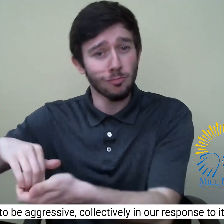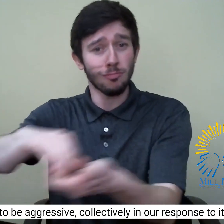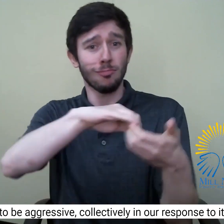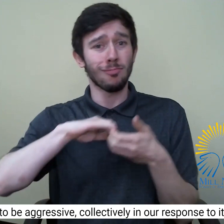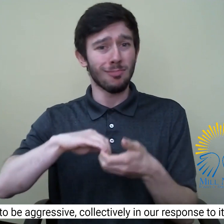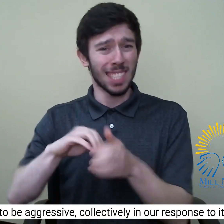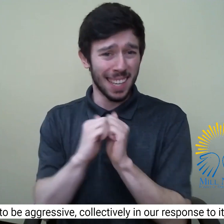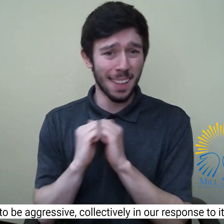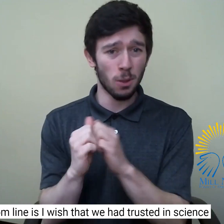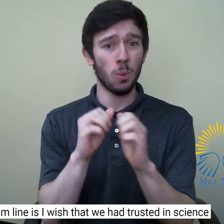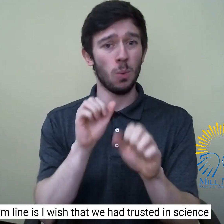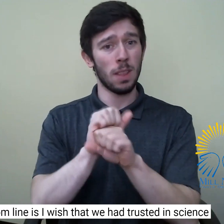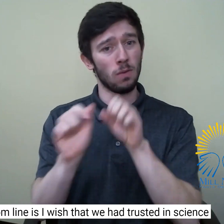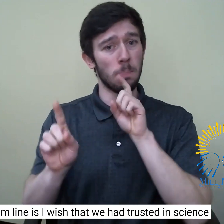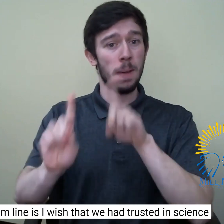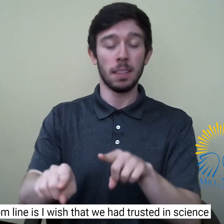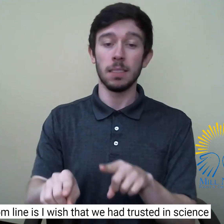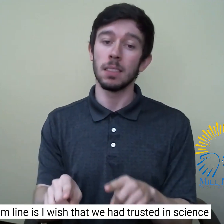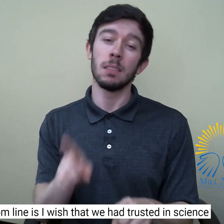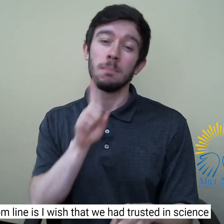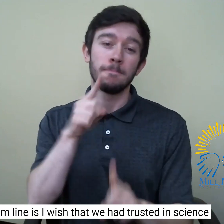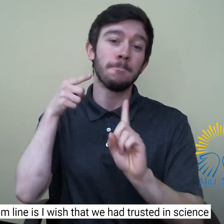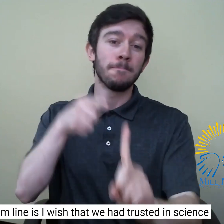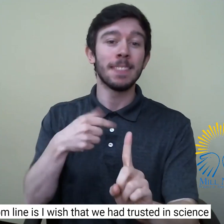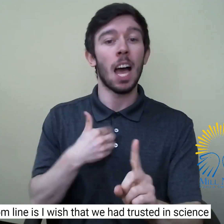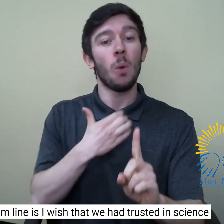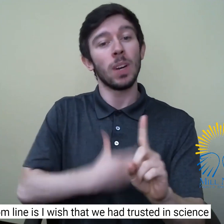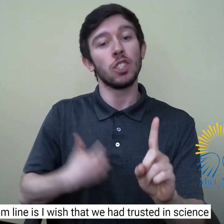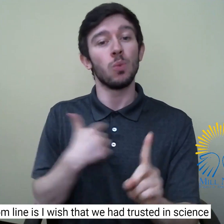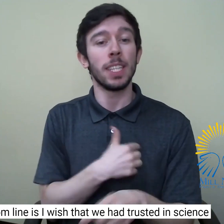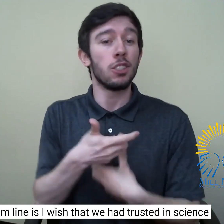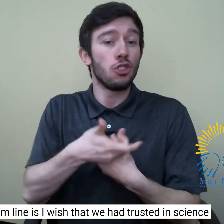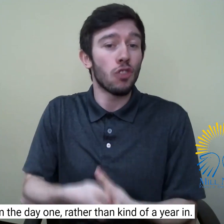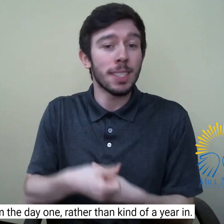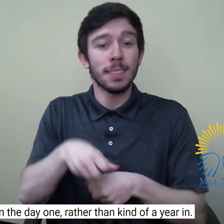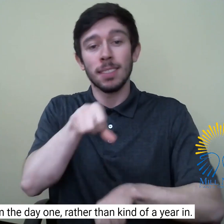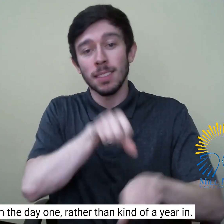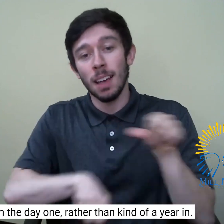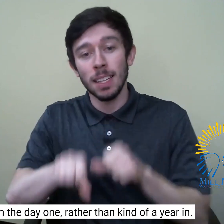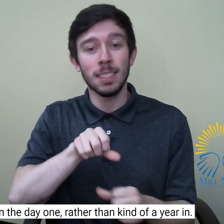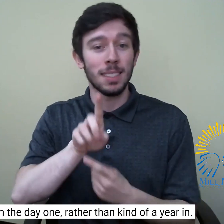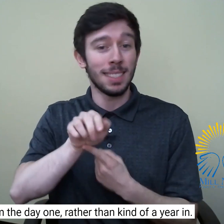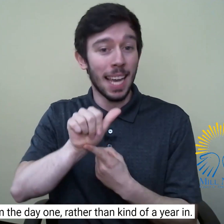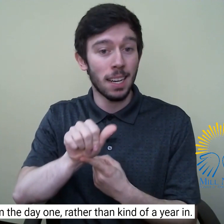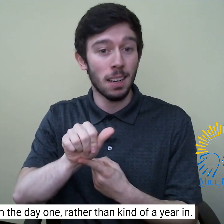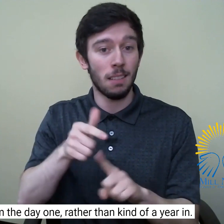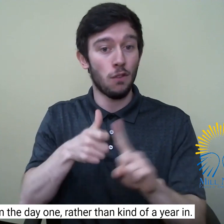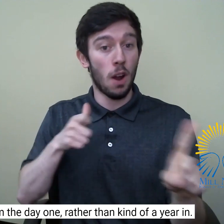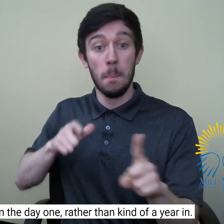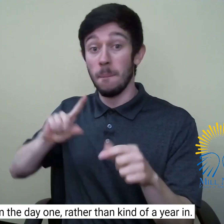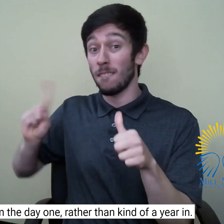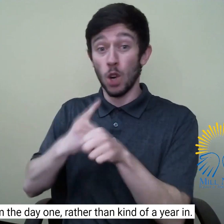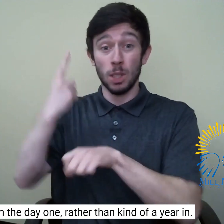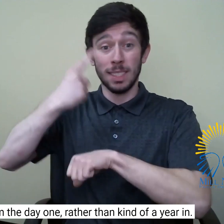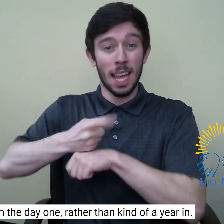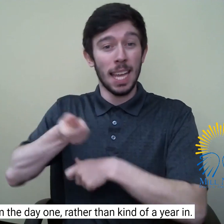response to it. I guess the bottom line is I wish that we had trusted in science and data from the day one rather than kind of a year